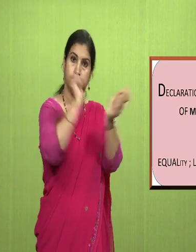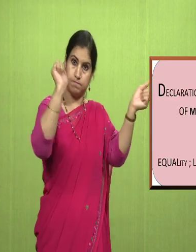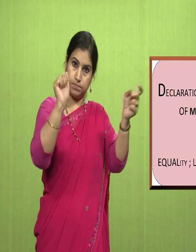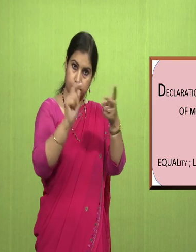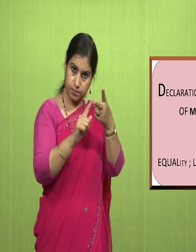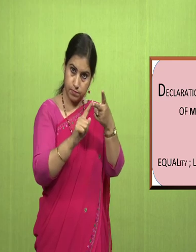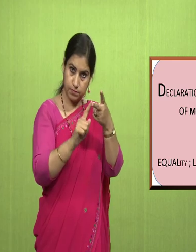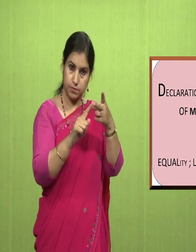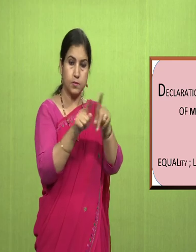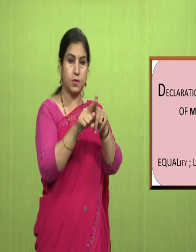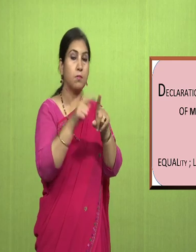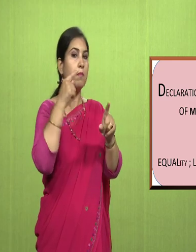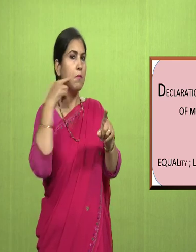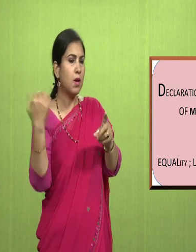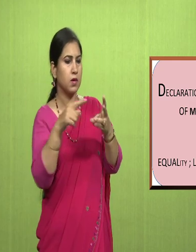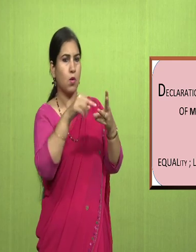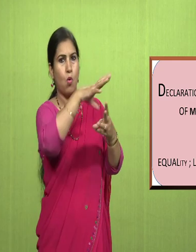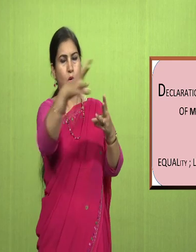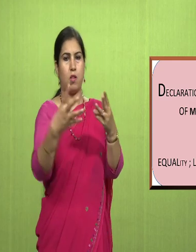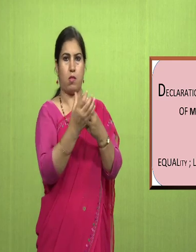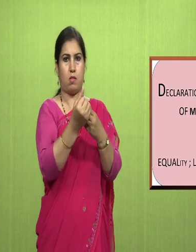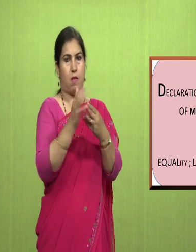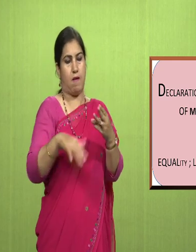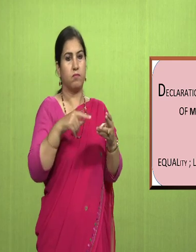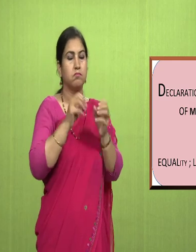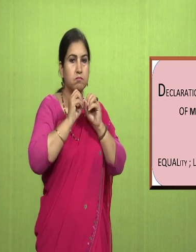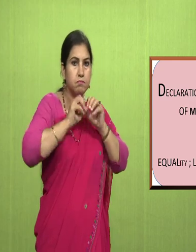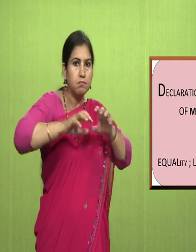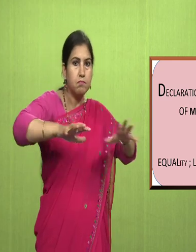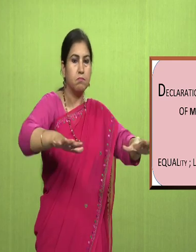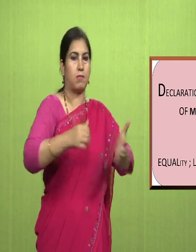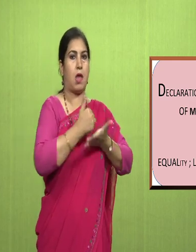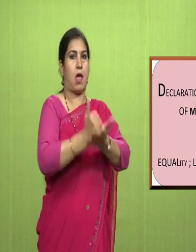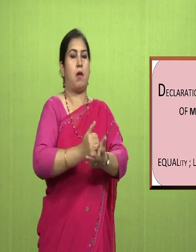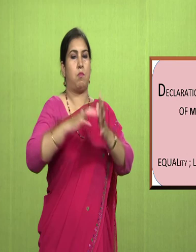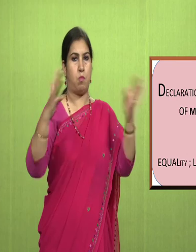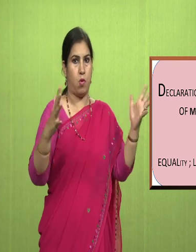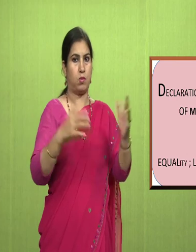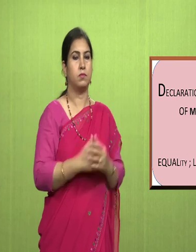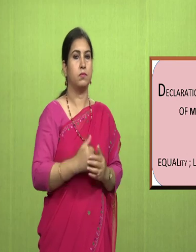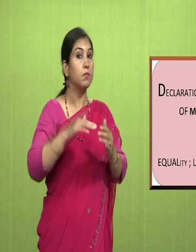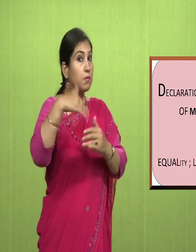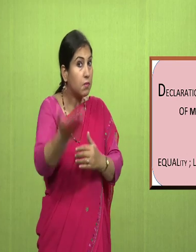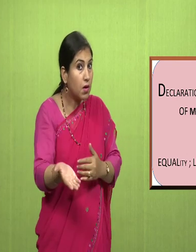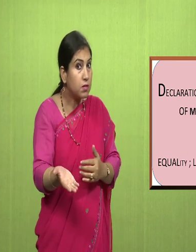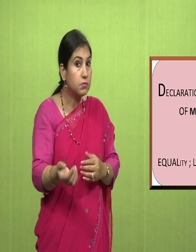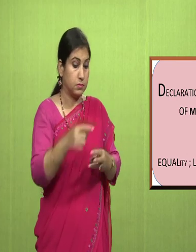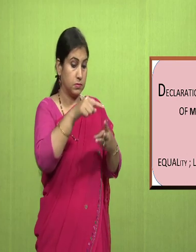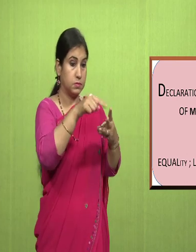liberty, and fraternity. Later, These